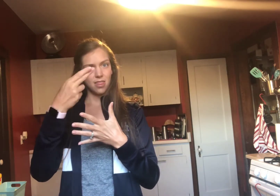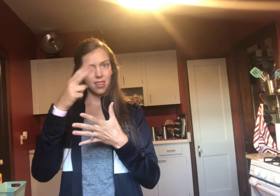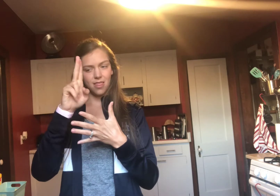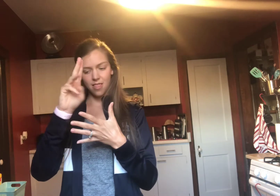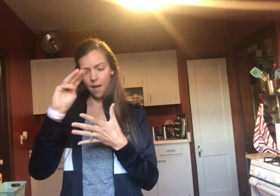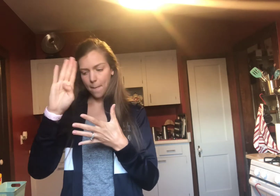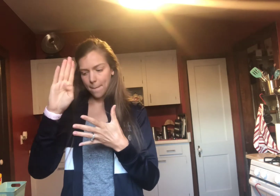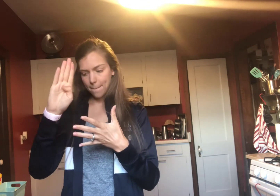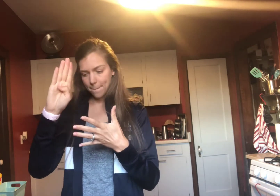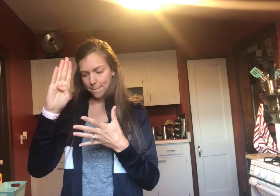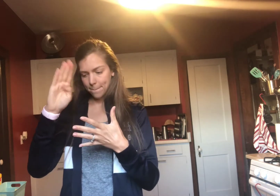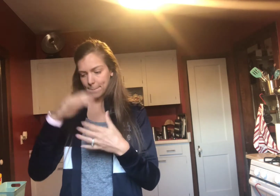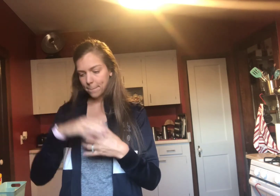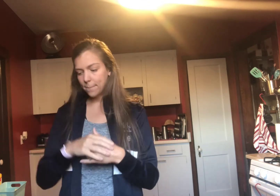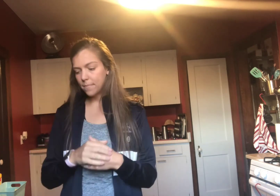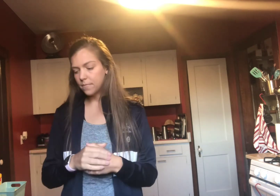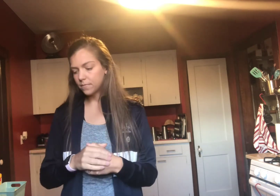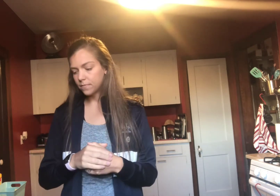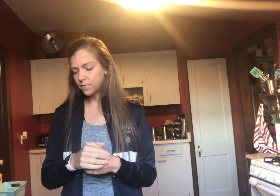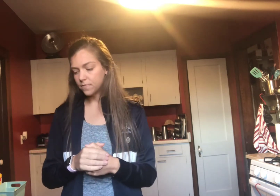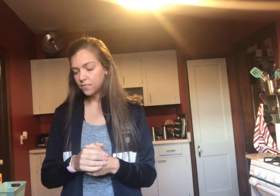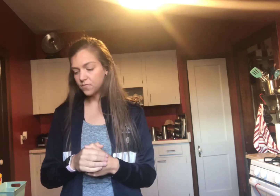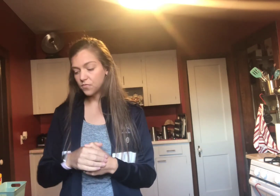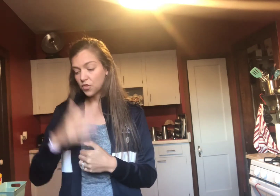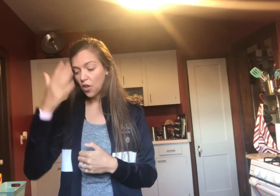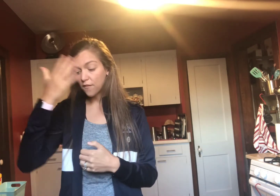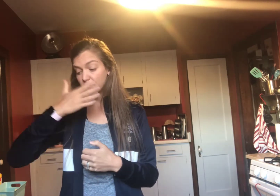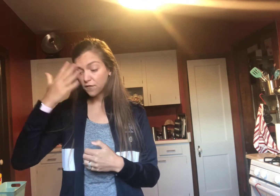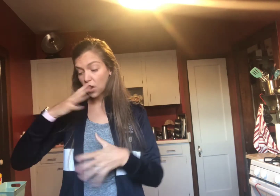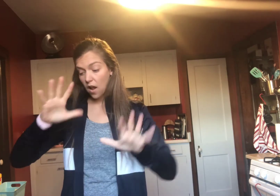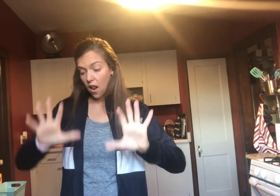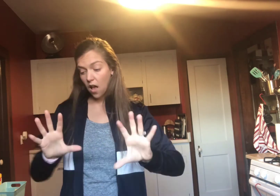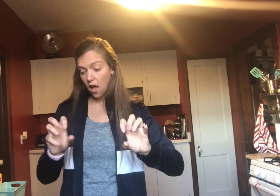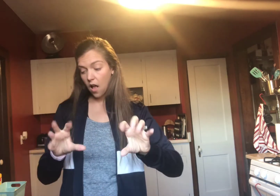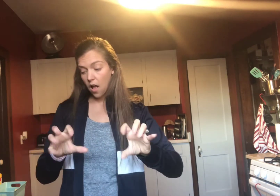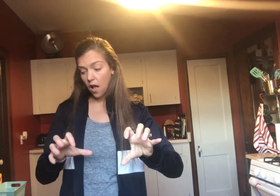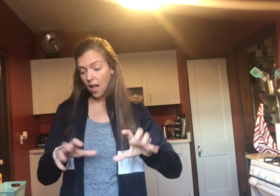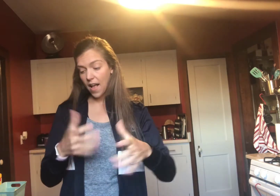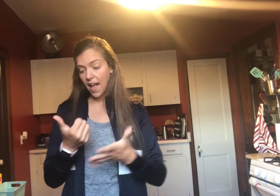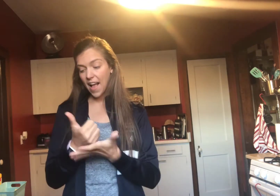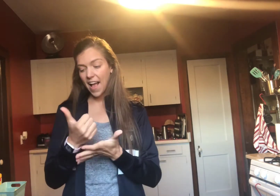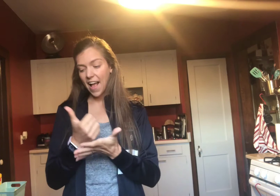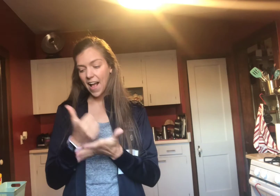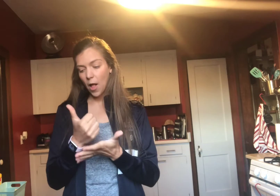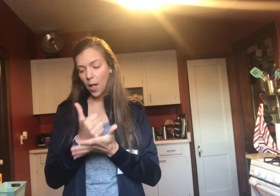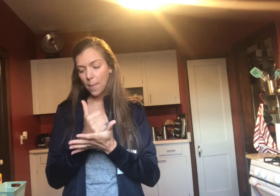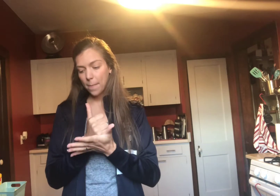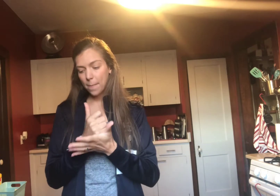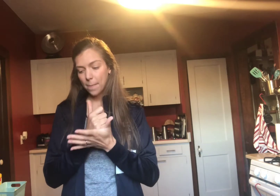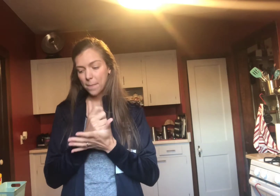A special thumb on its front paws help the giant panda grasp bamboo stems.